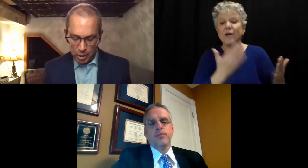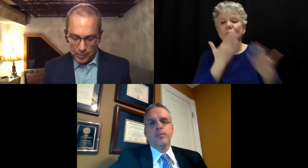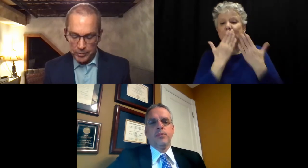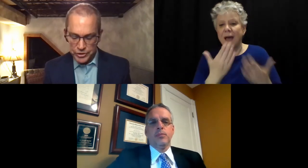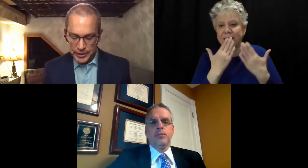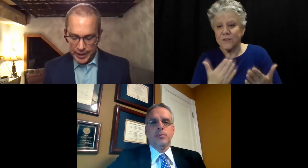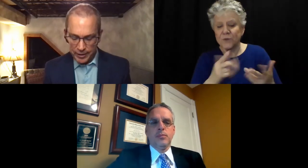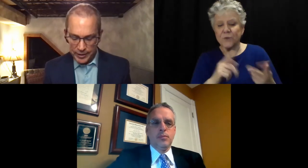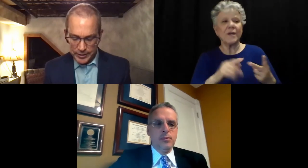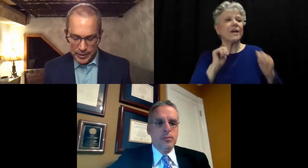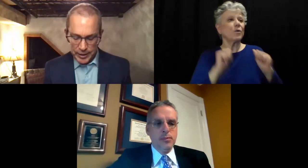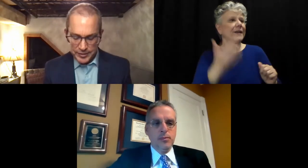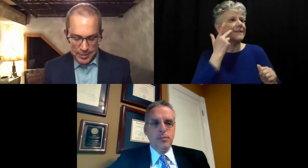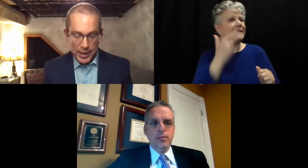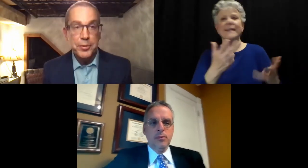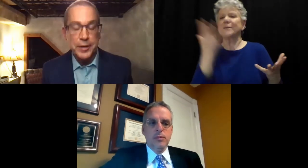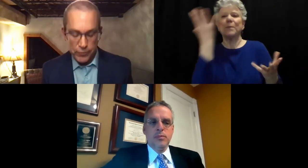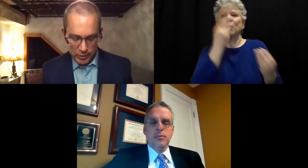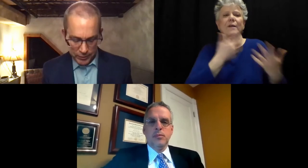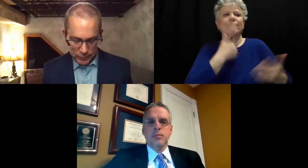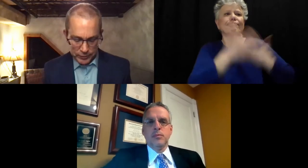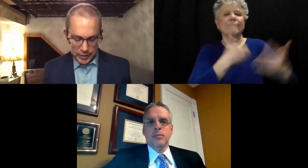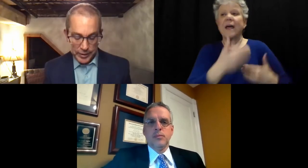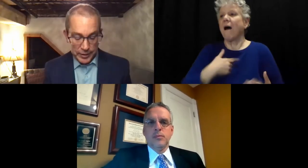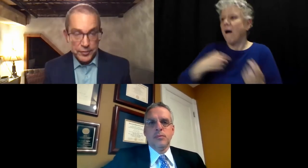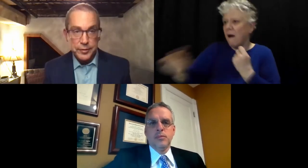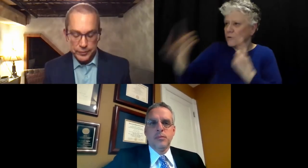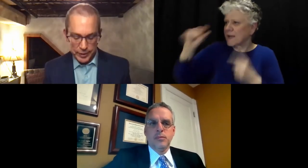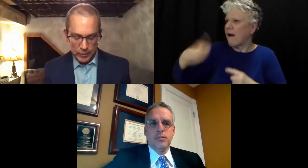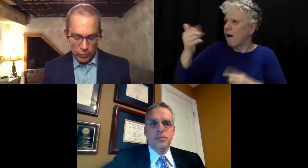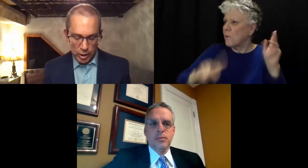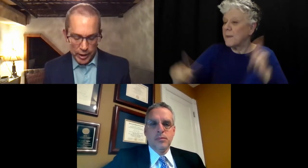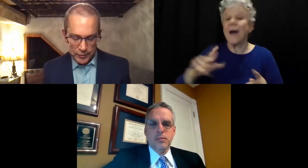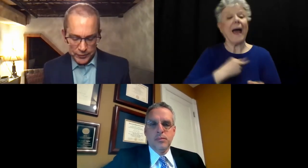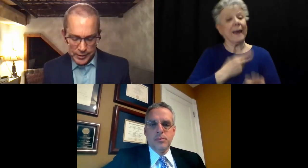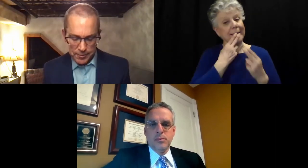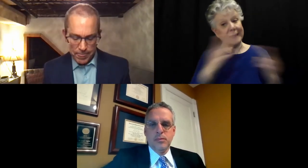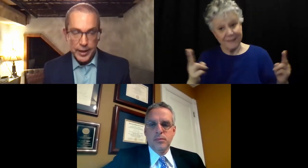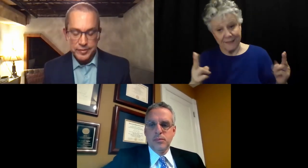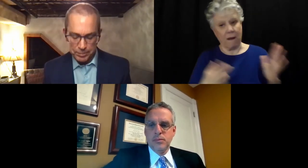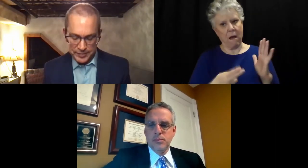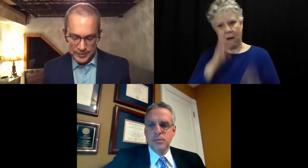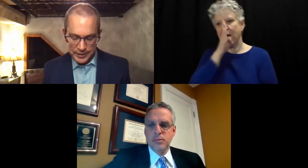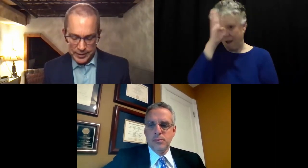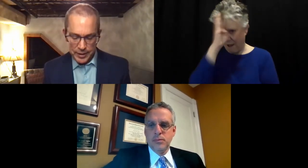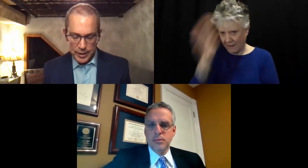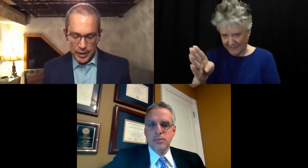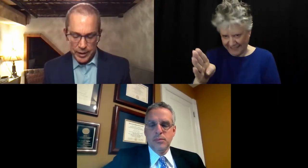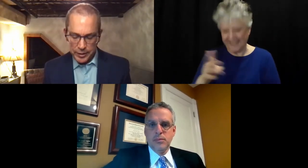a palpable geniality, a deep empathy for others, an innocence, a raw honesty, a